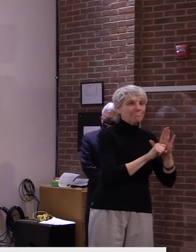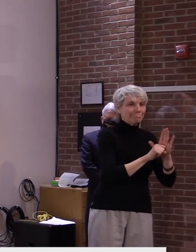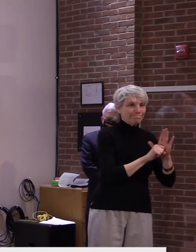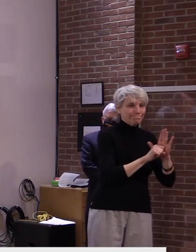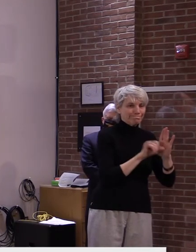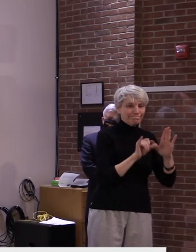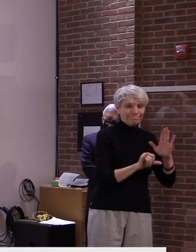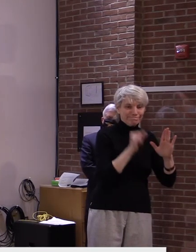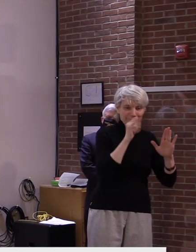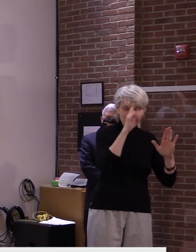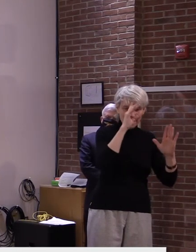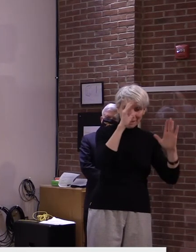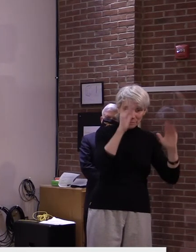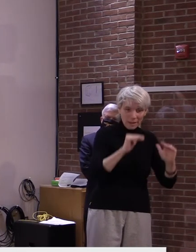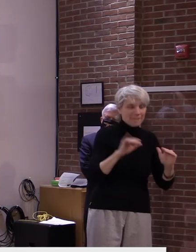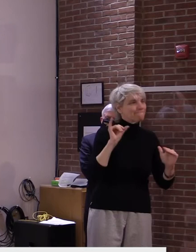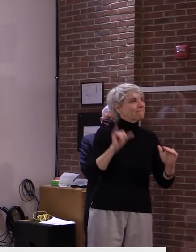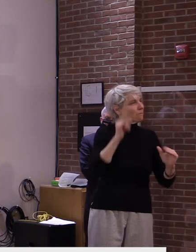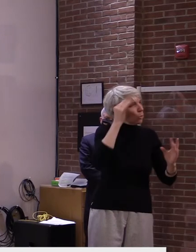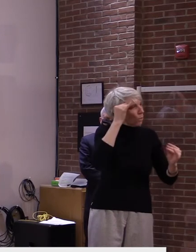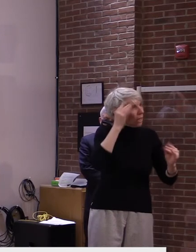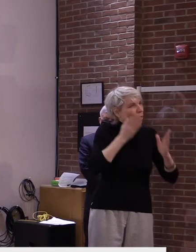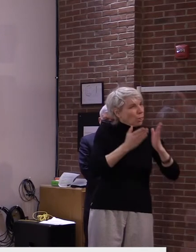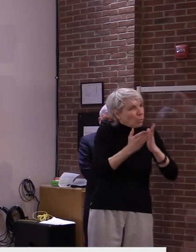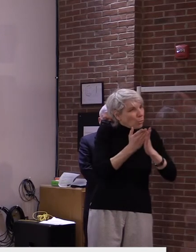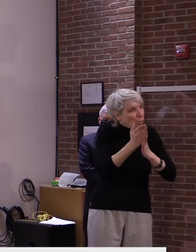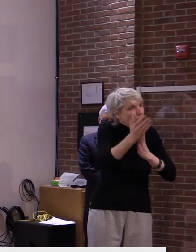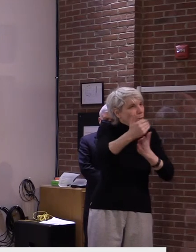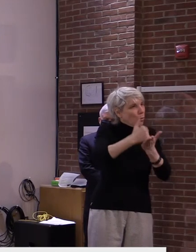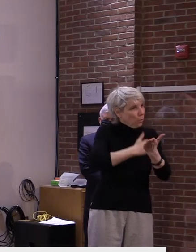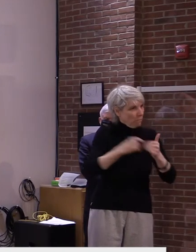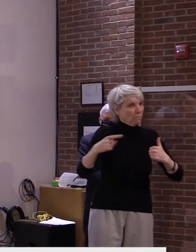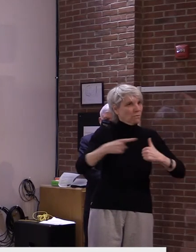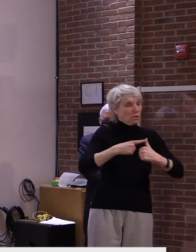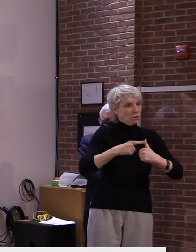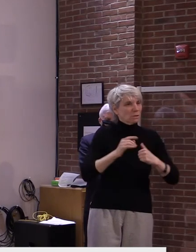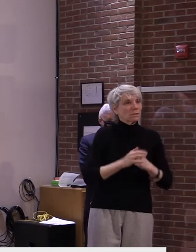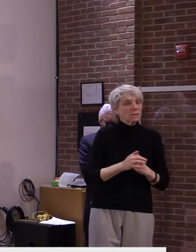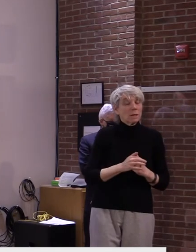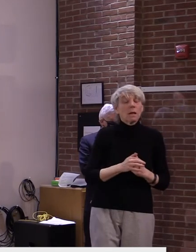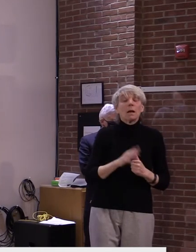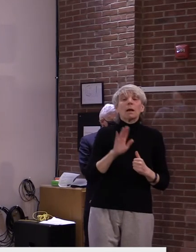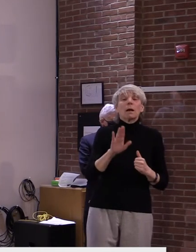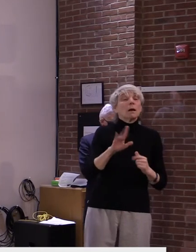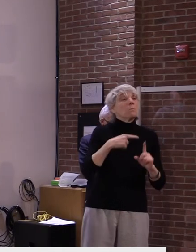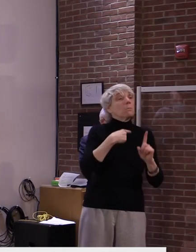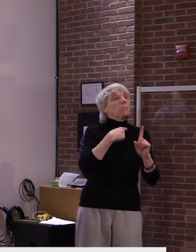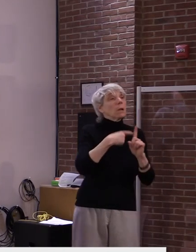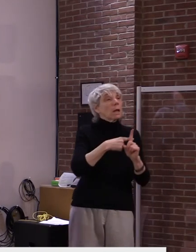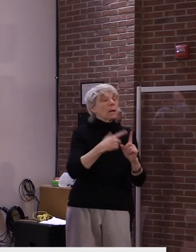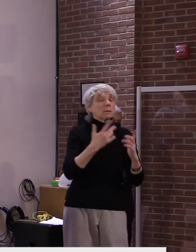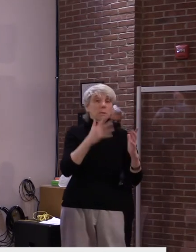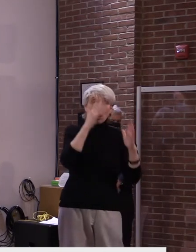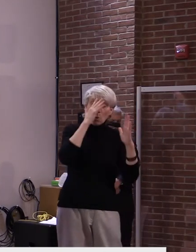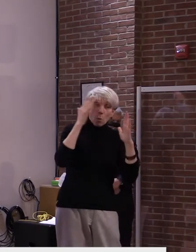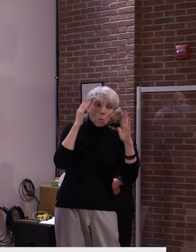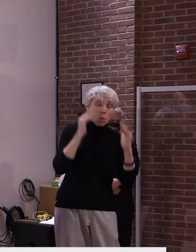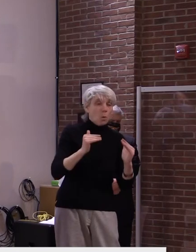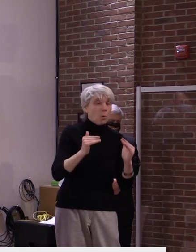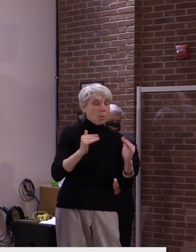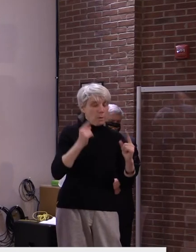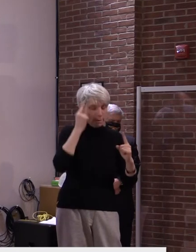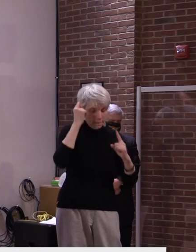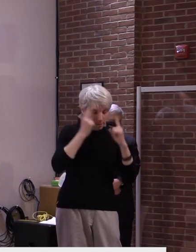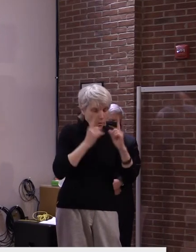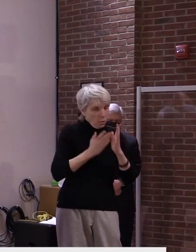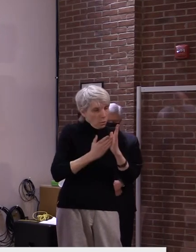think until you get into it. The other part of the equation is, I would hope that we look on as what we can do to